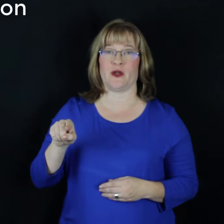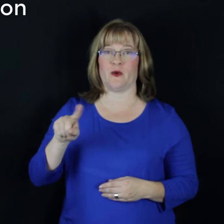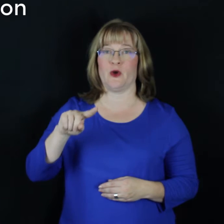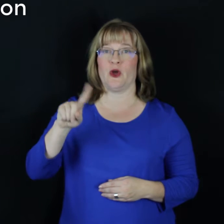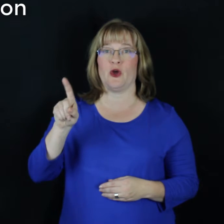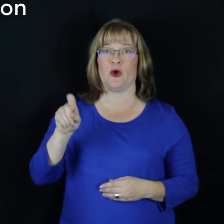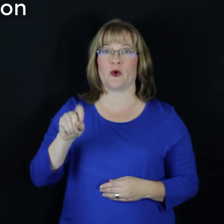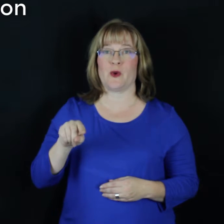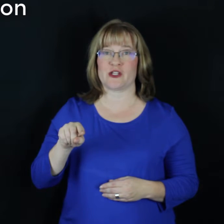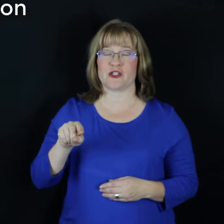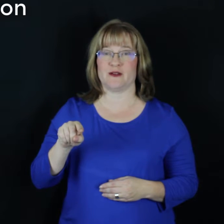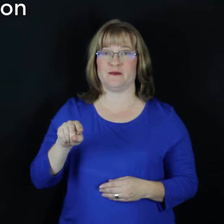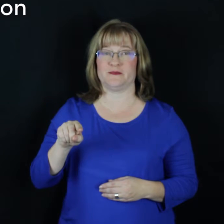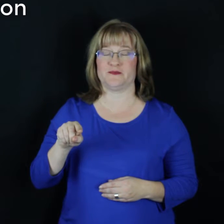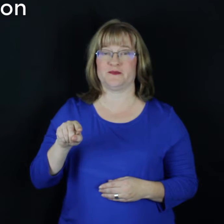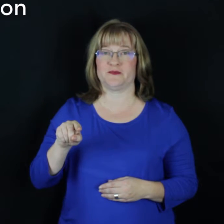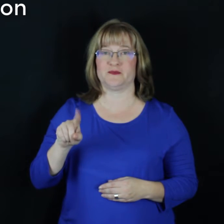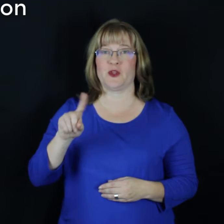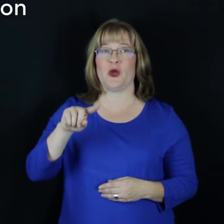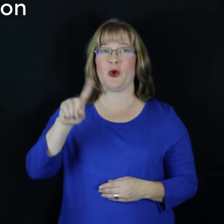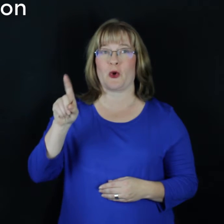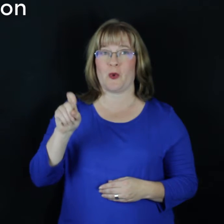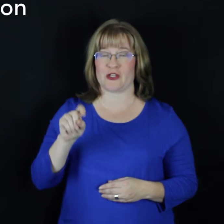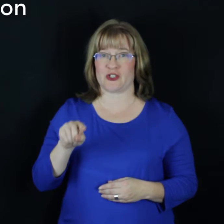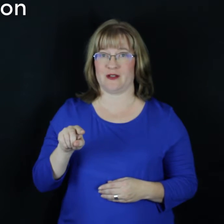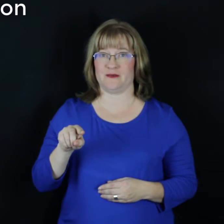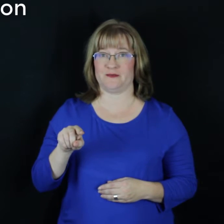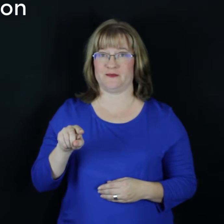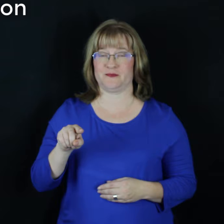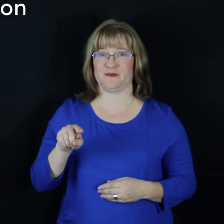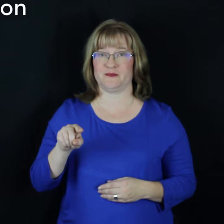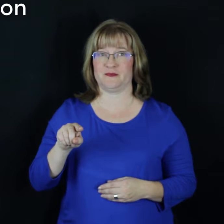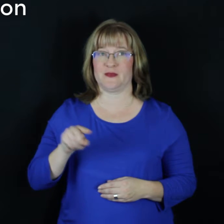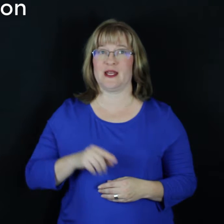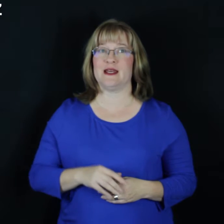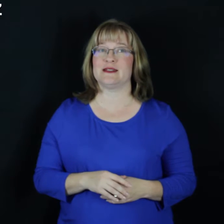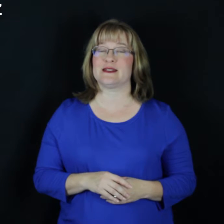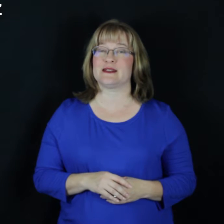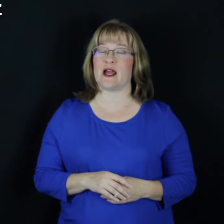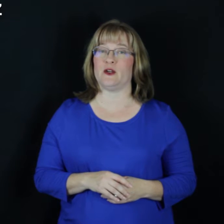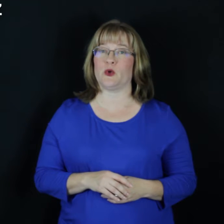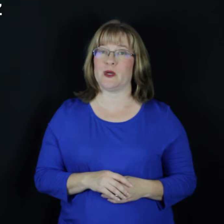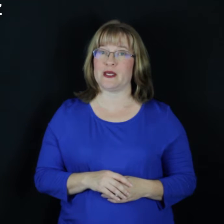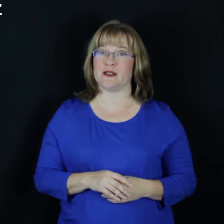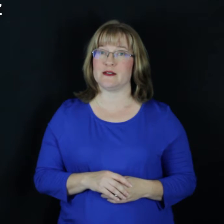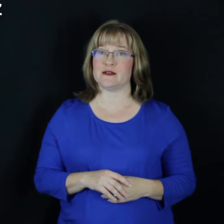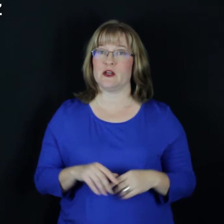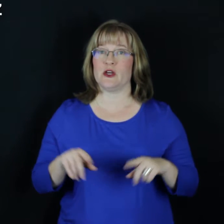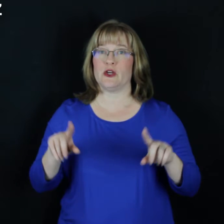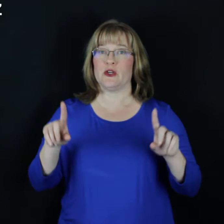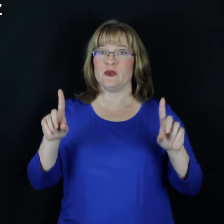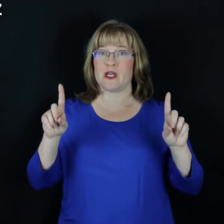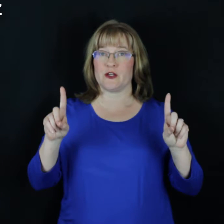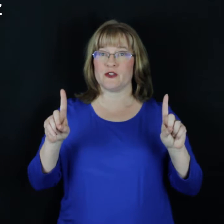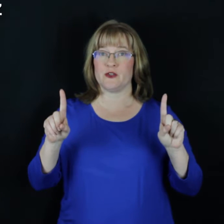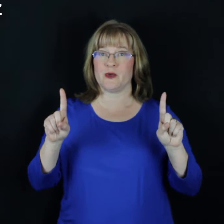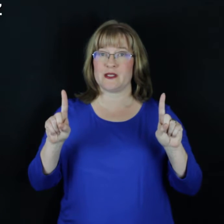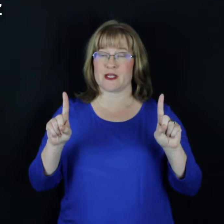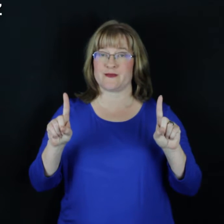below. Question. Question. To sign quiz, you take 2 index